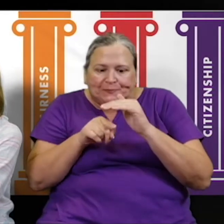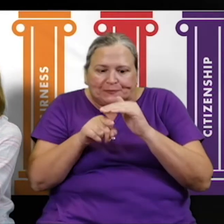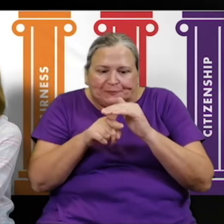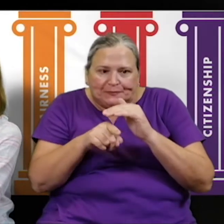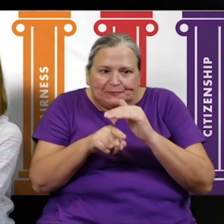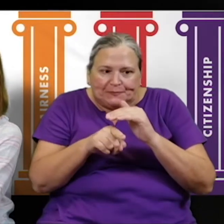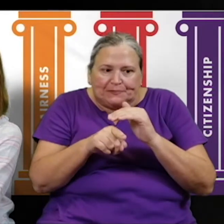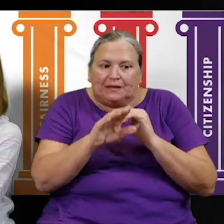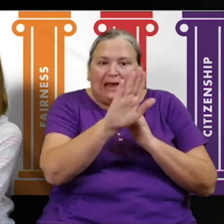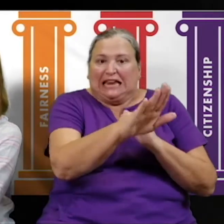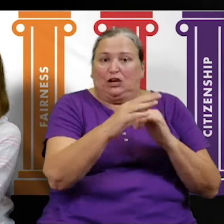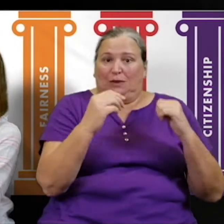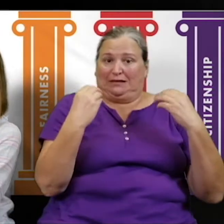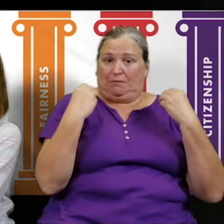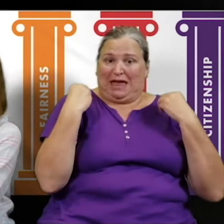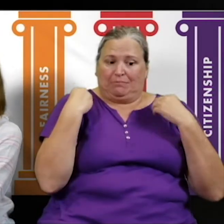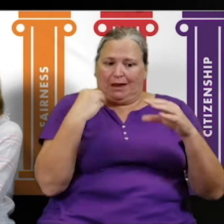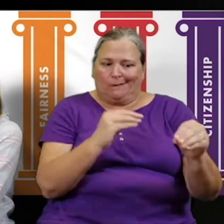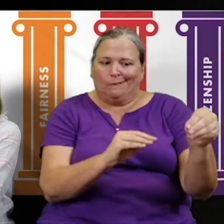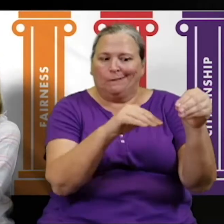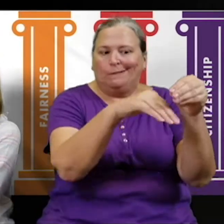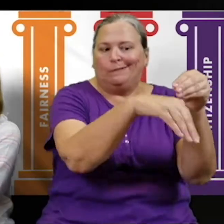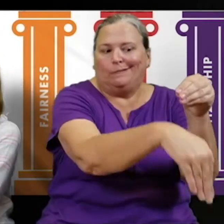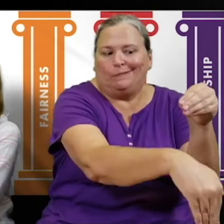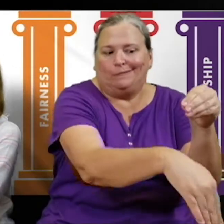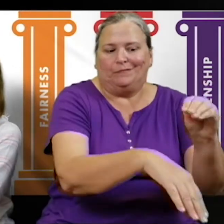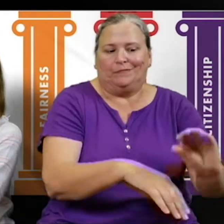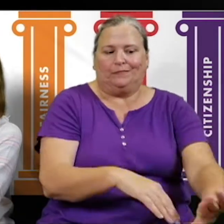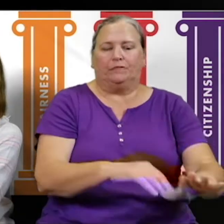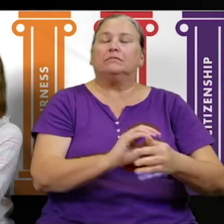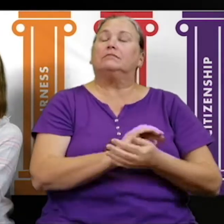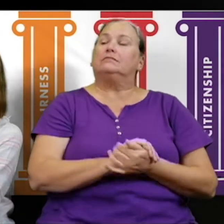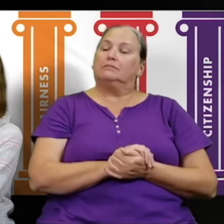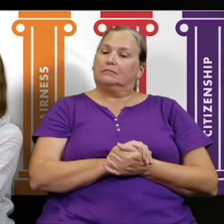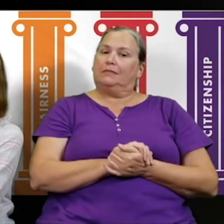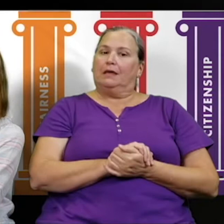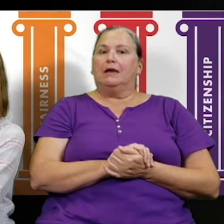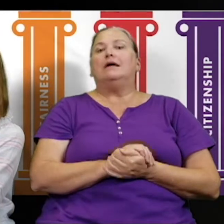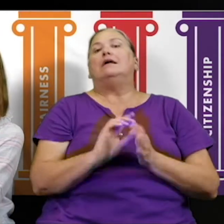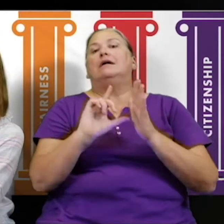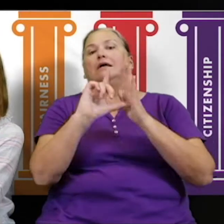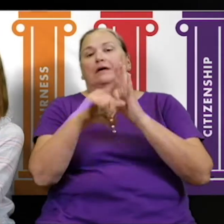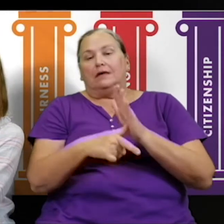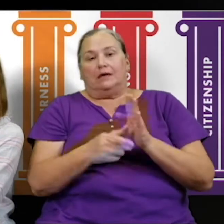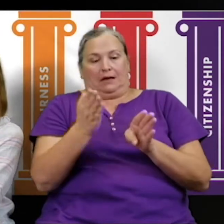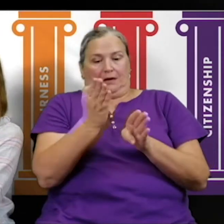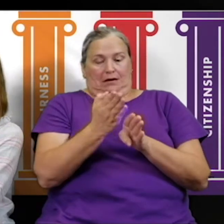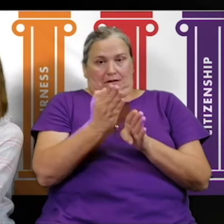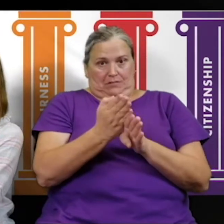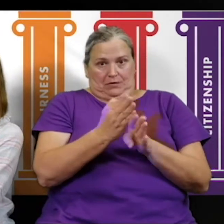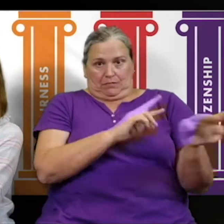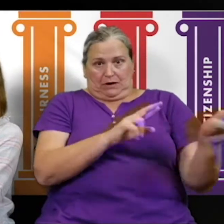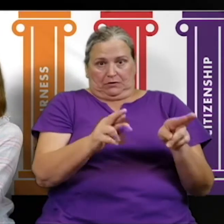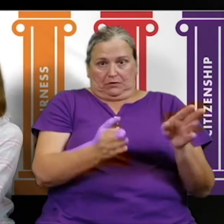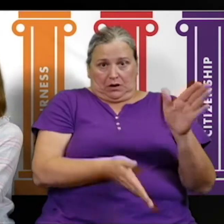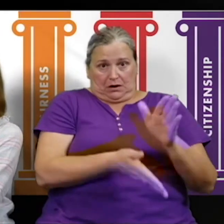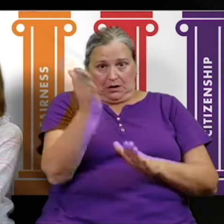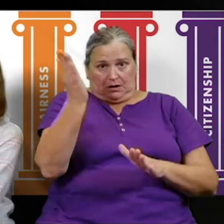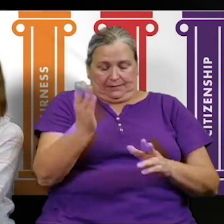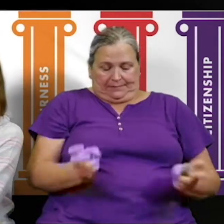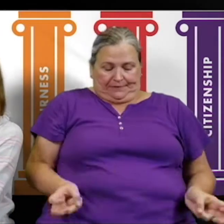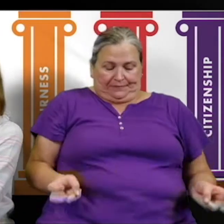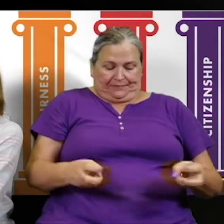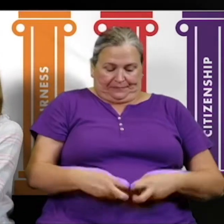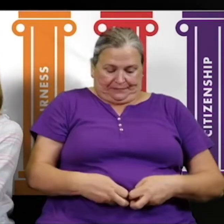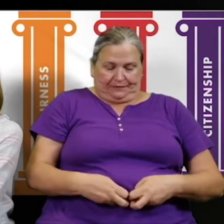Mr. Slinger's book bag. When all the students were buttoned and zipped and snapped and tied and ready to